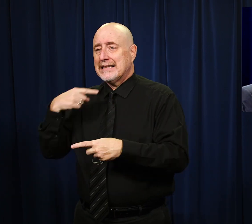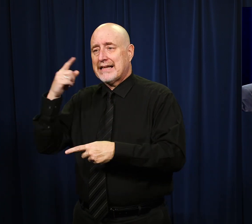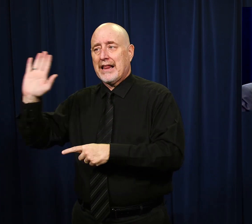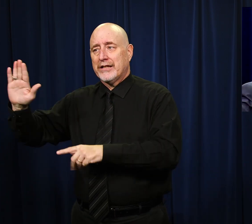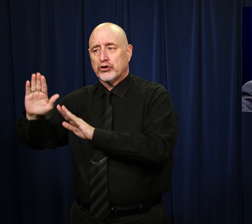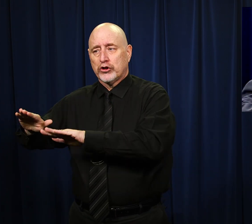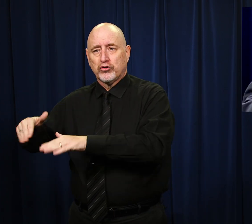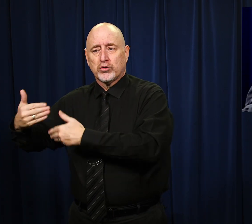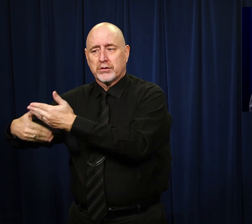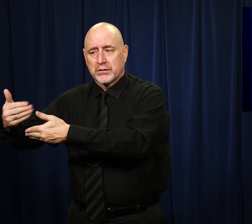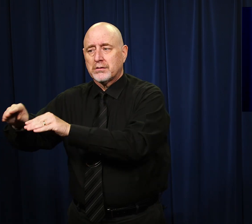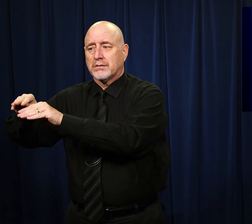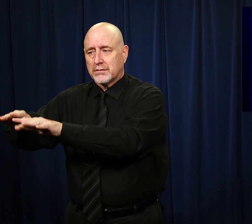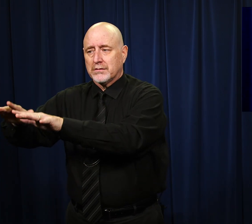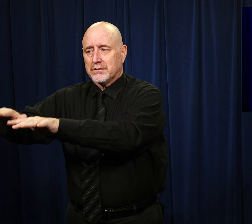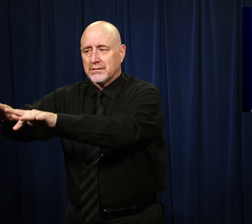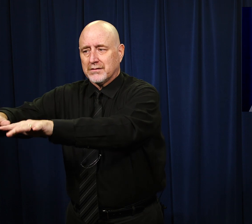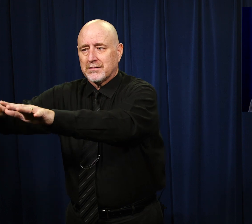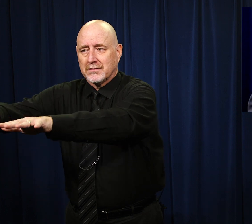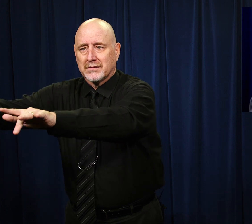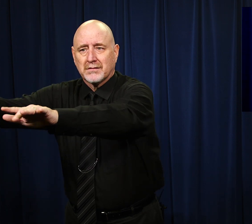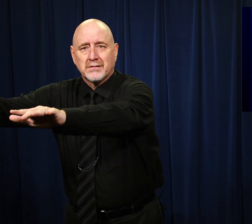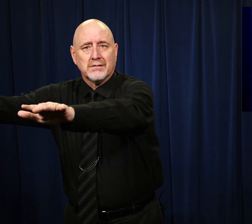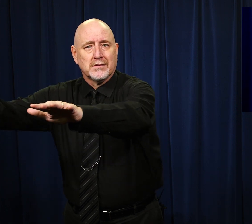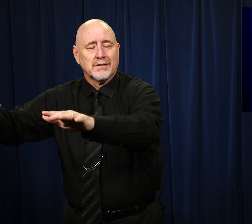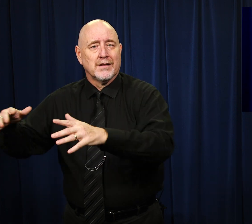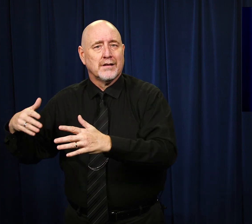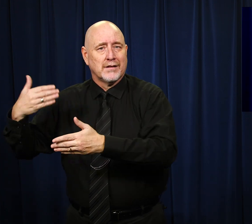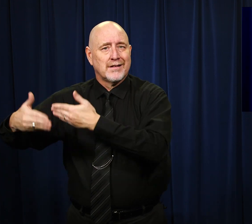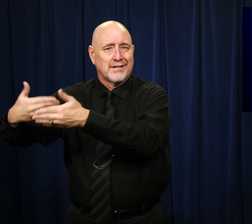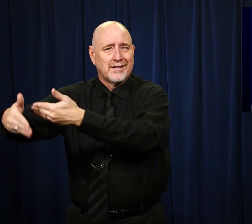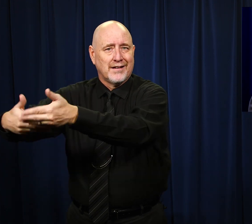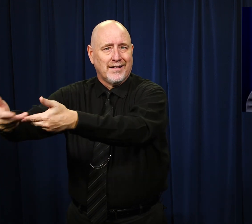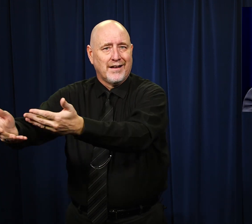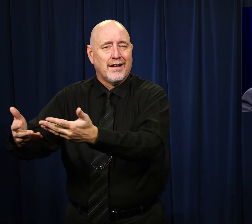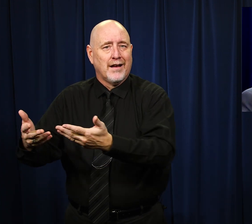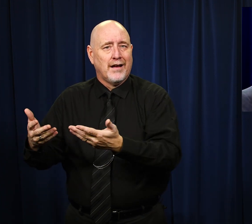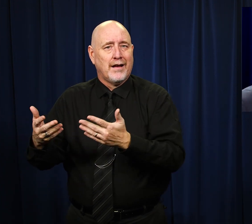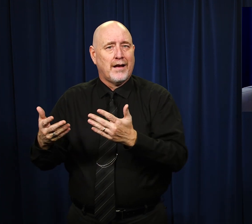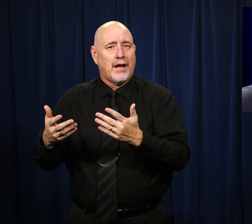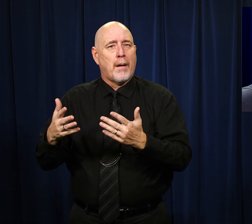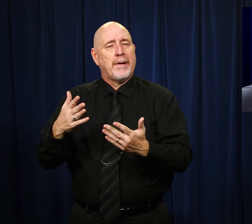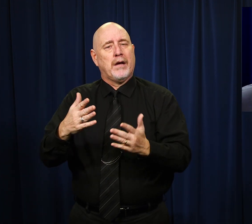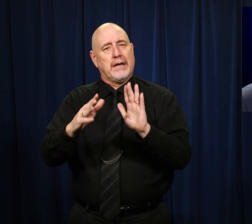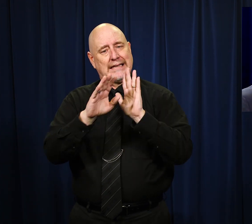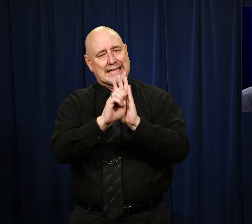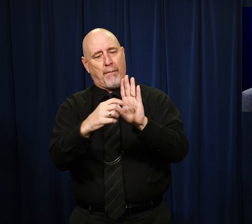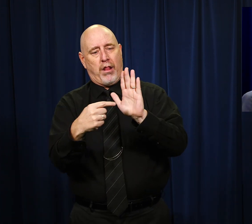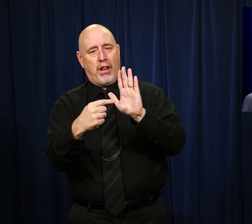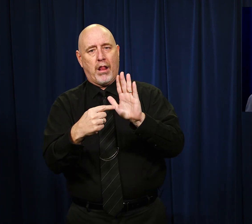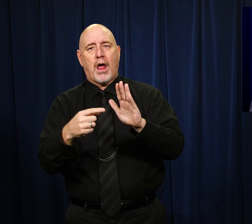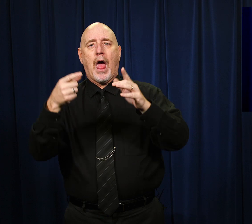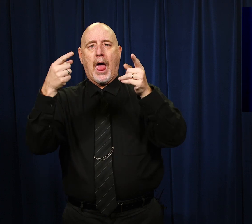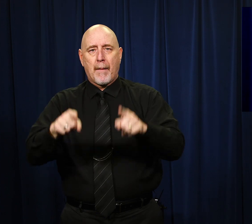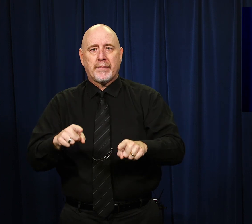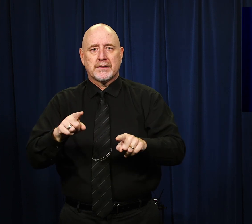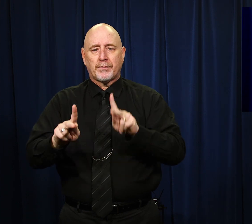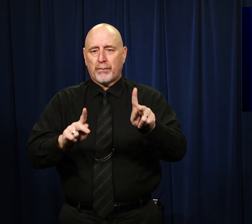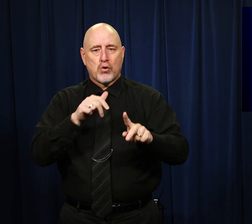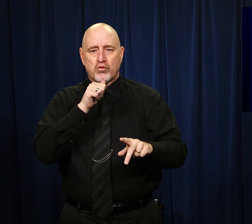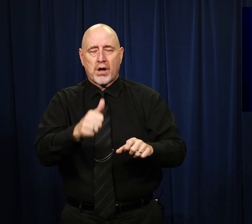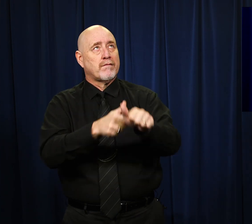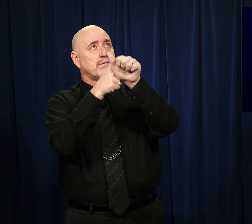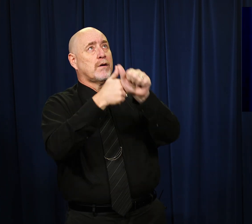children, who will be able to tell their children, who will be able to tell their children, and this will be an example of what happens to